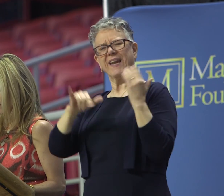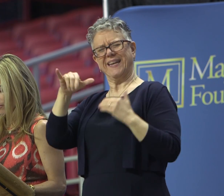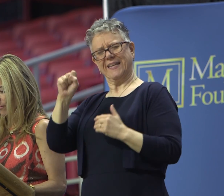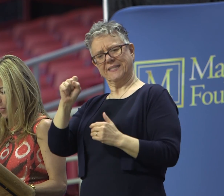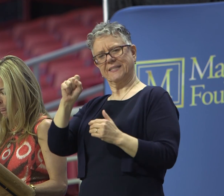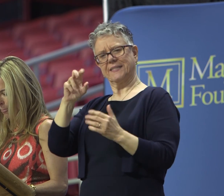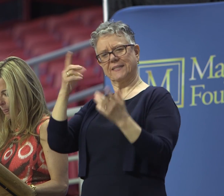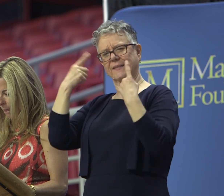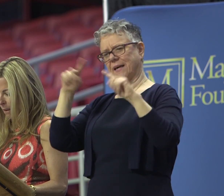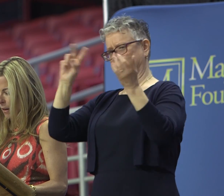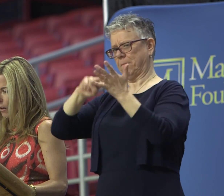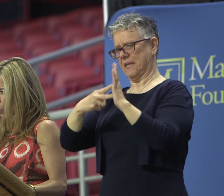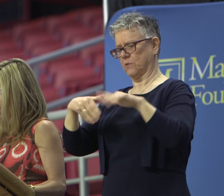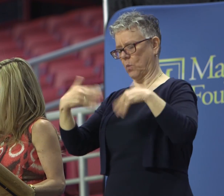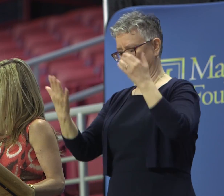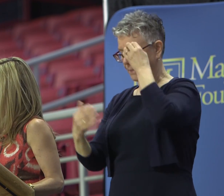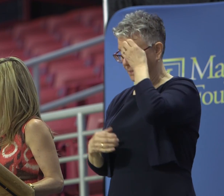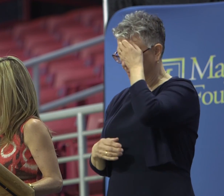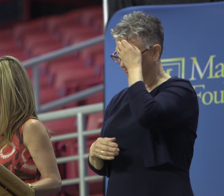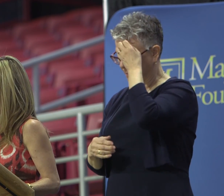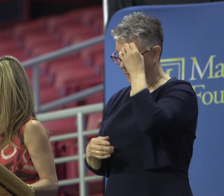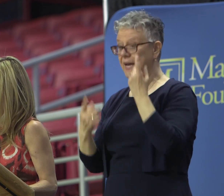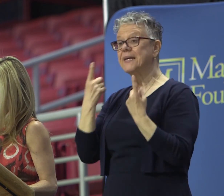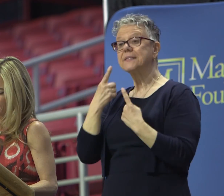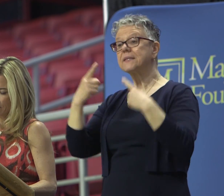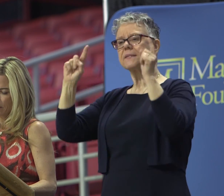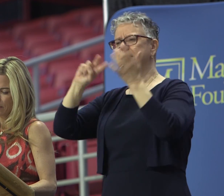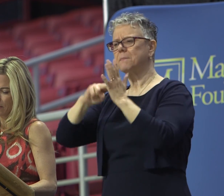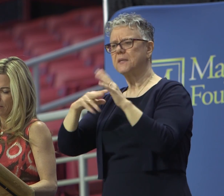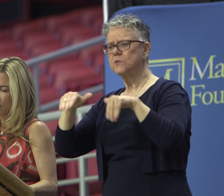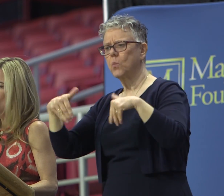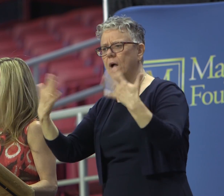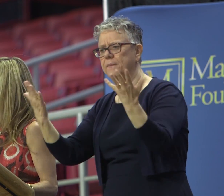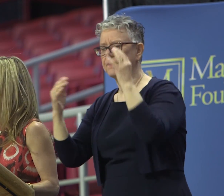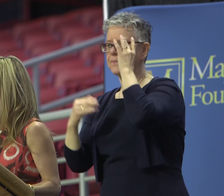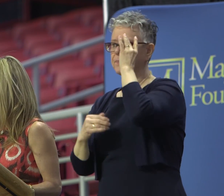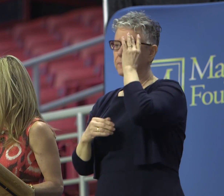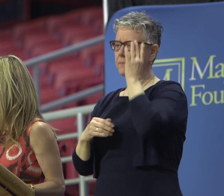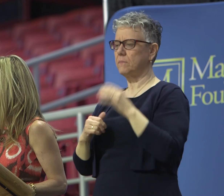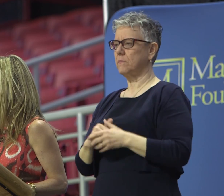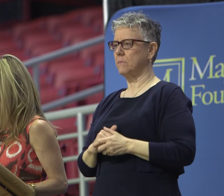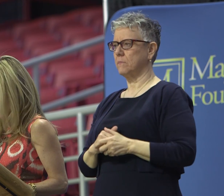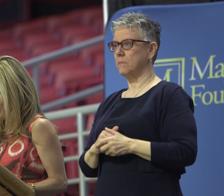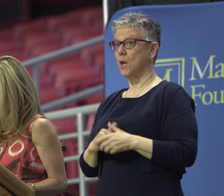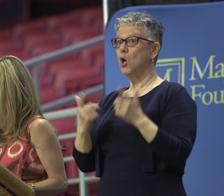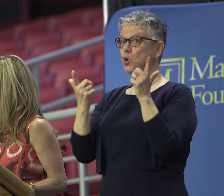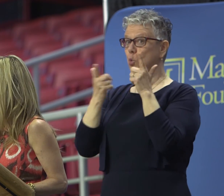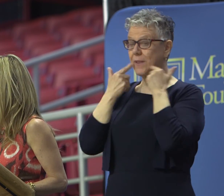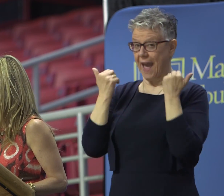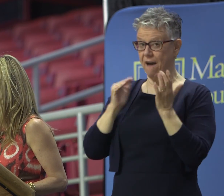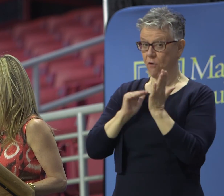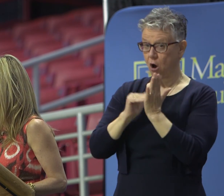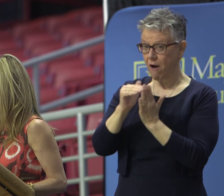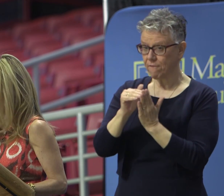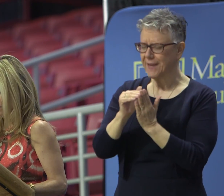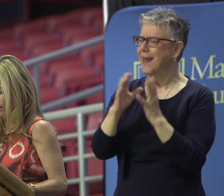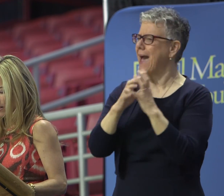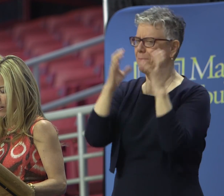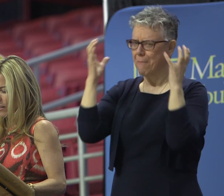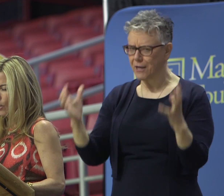Success? What is success? To laugh often and